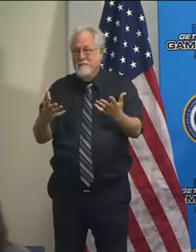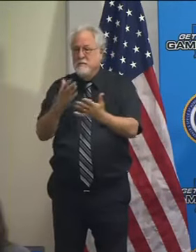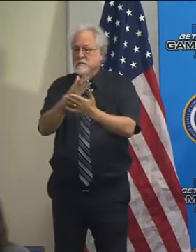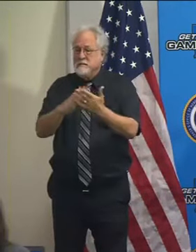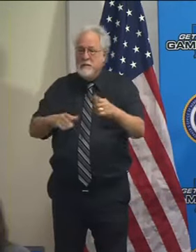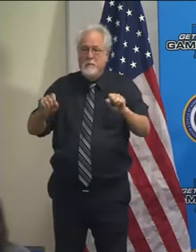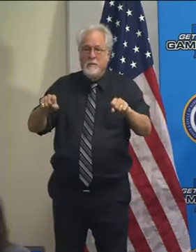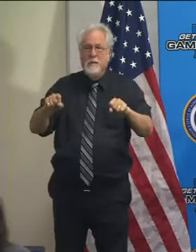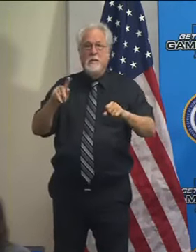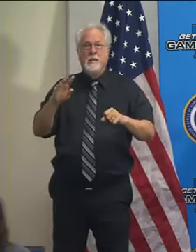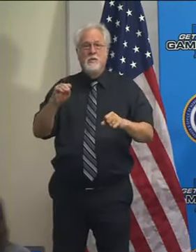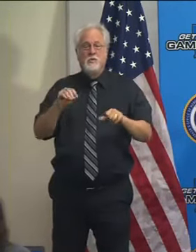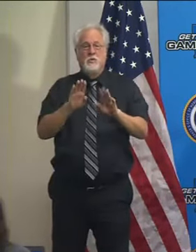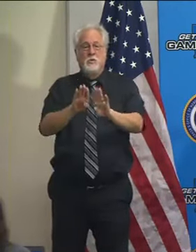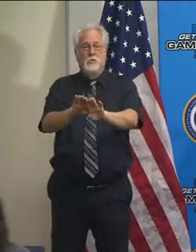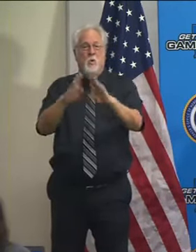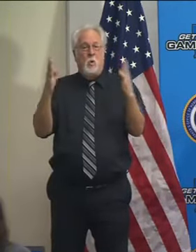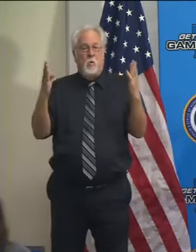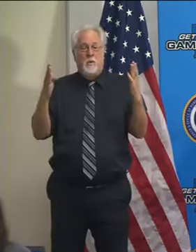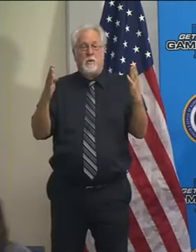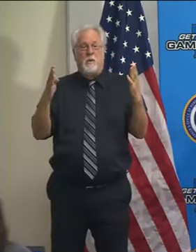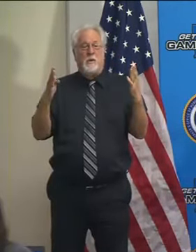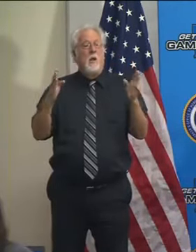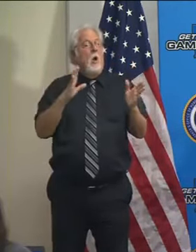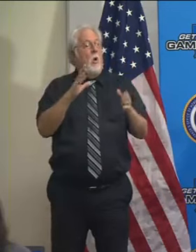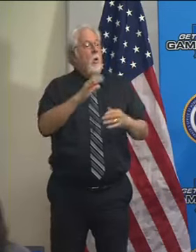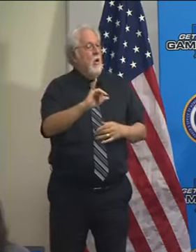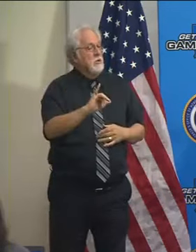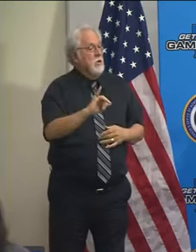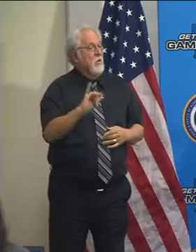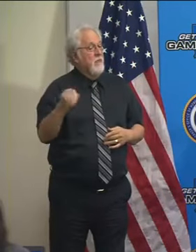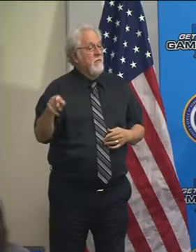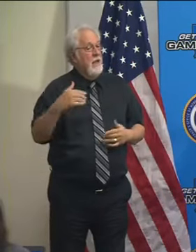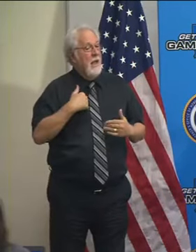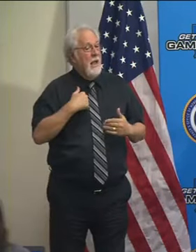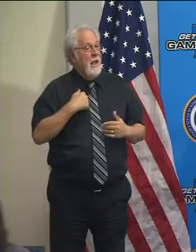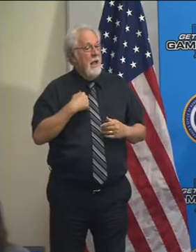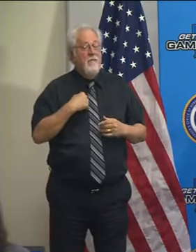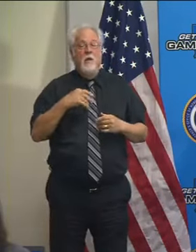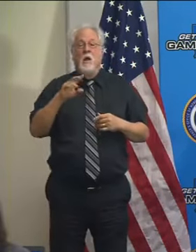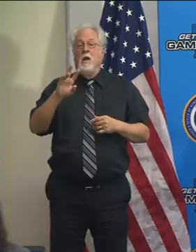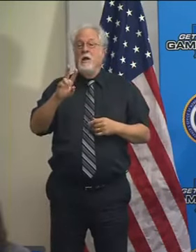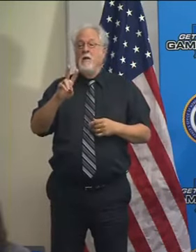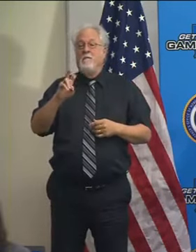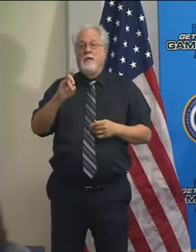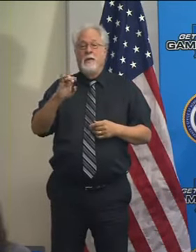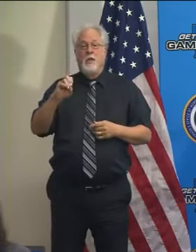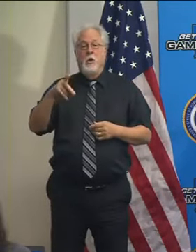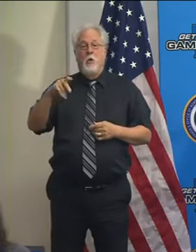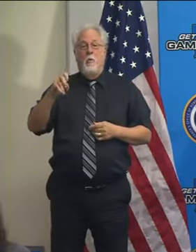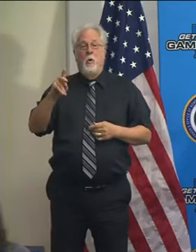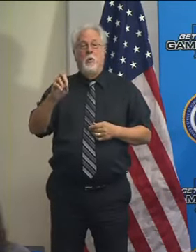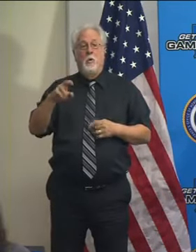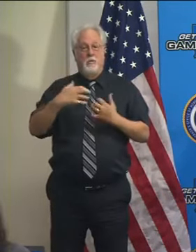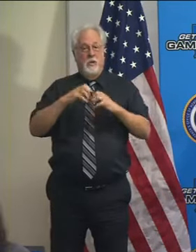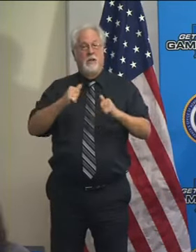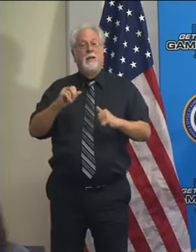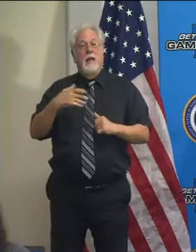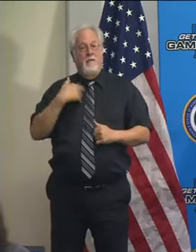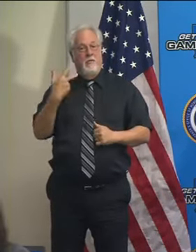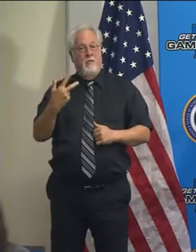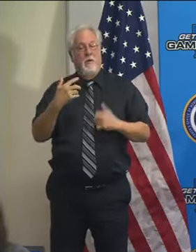ability to stay open, to make, in addition to that, if they have video poker machines, which some do, they can have up to 3 machines.